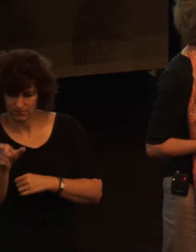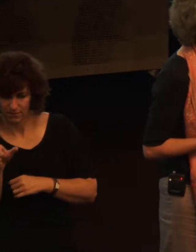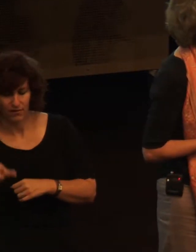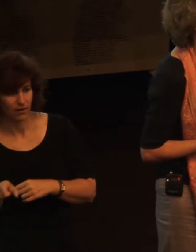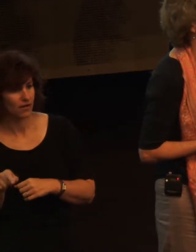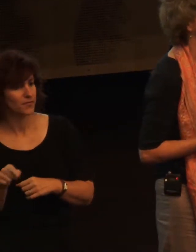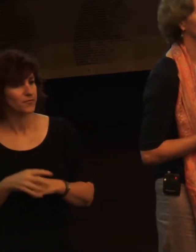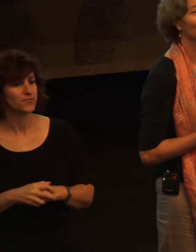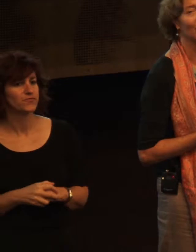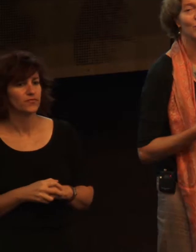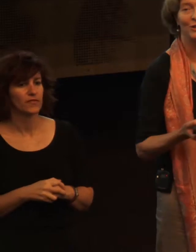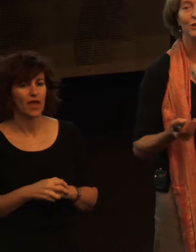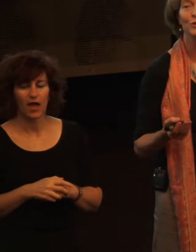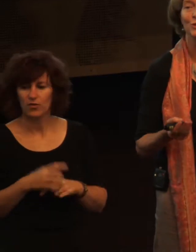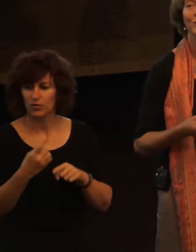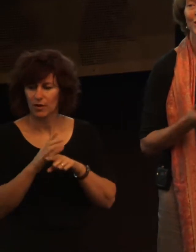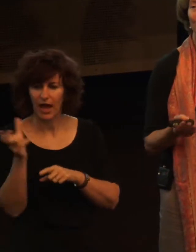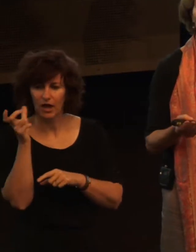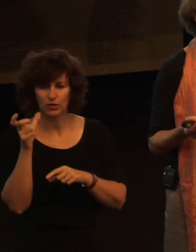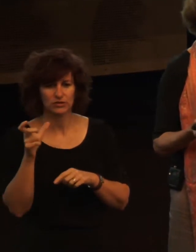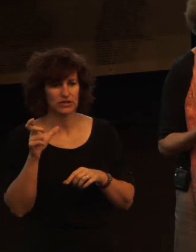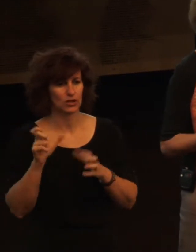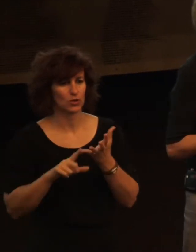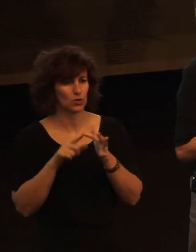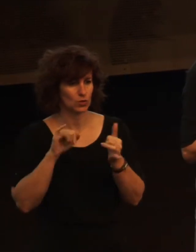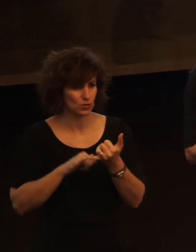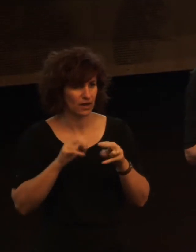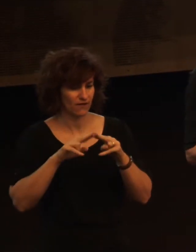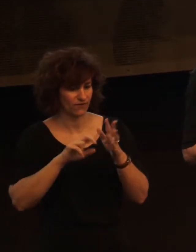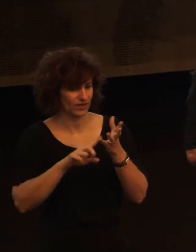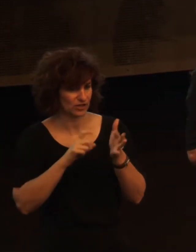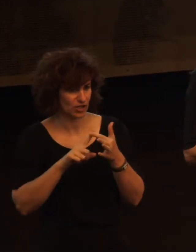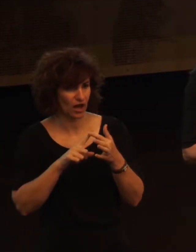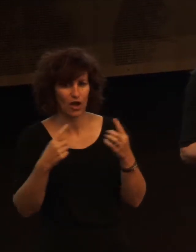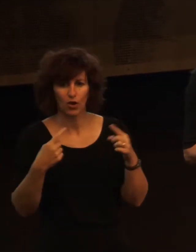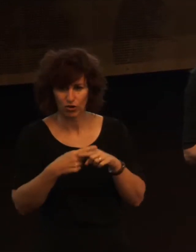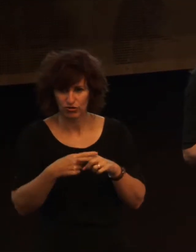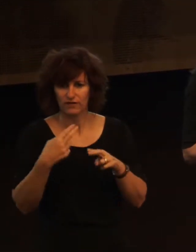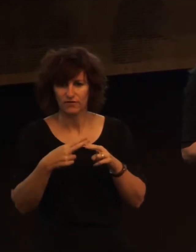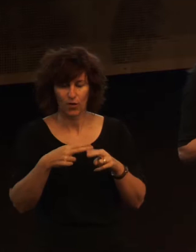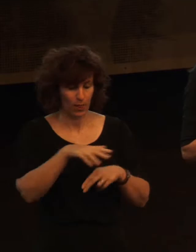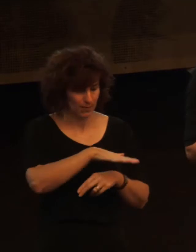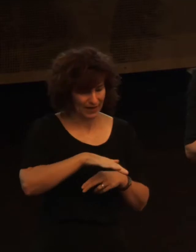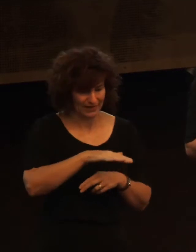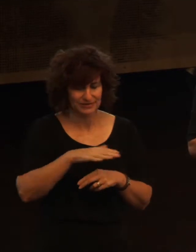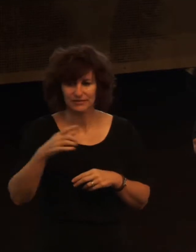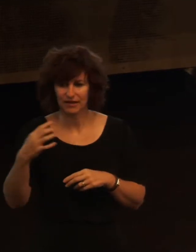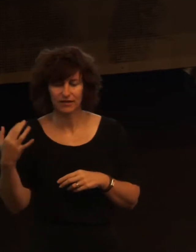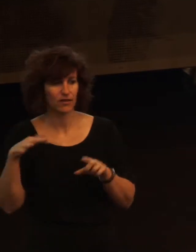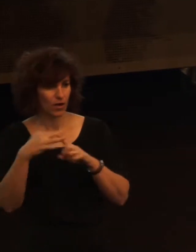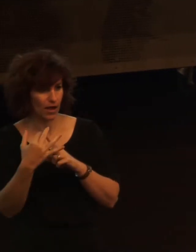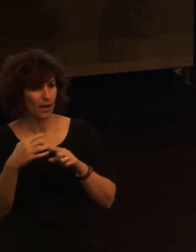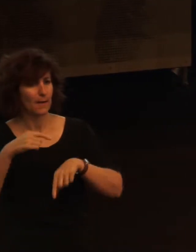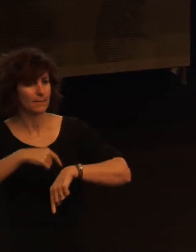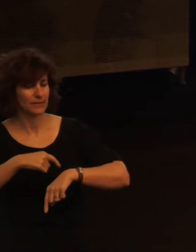been looking at some of the acoustic cues to feature contrast there, both for place and voicing contrast. And especially we've been looking at